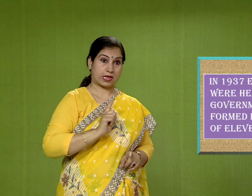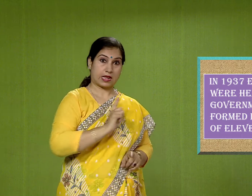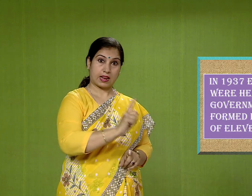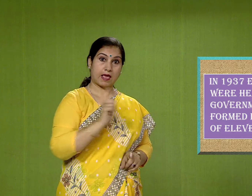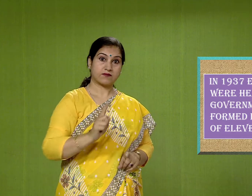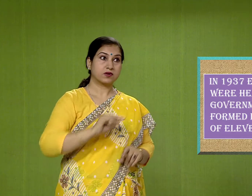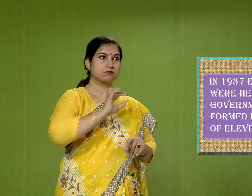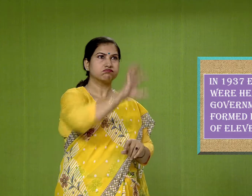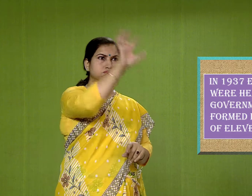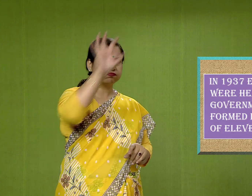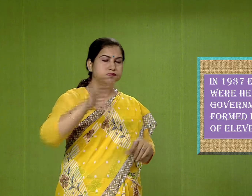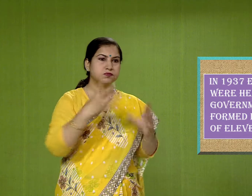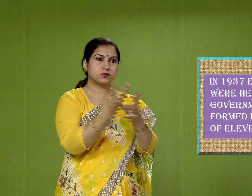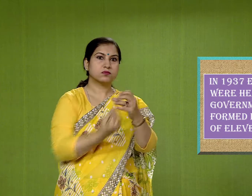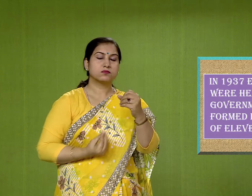11 provinces.